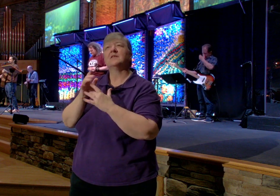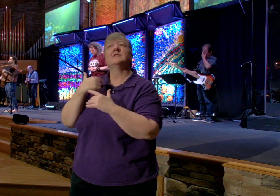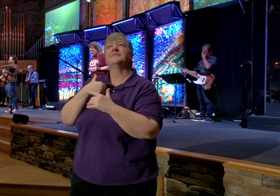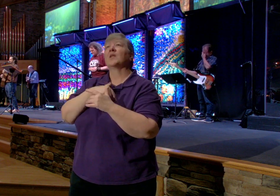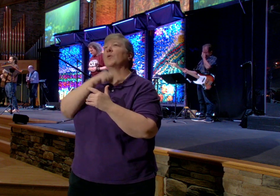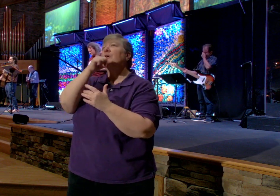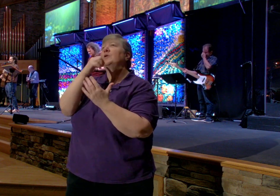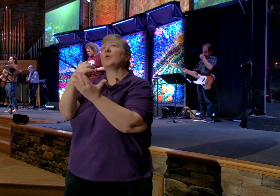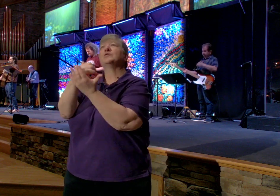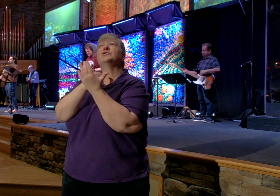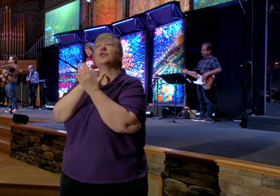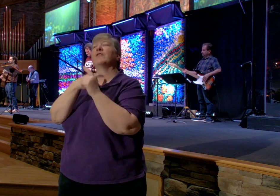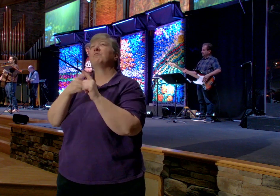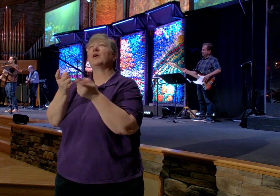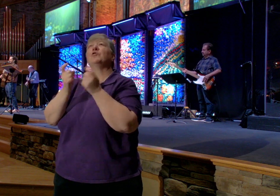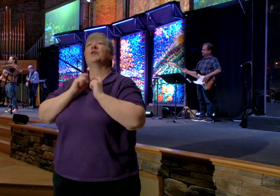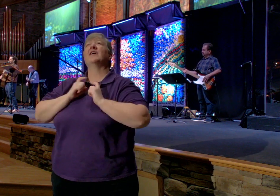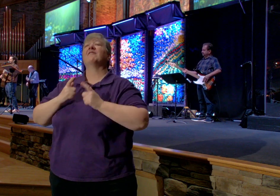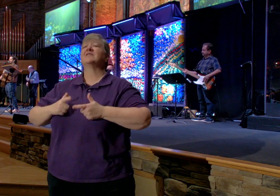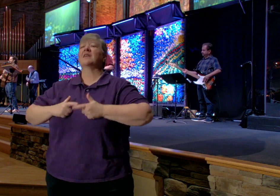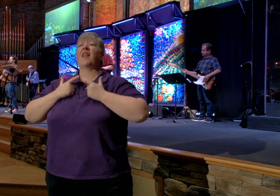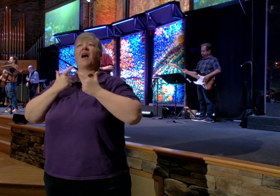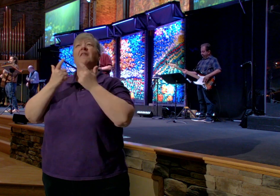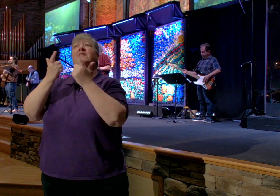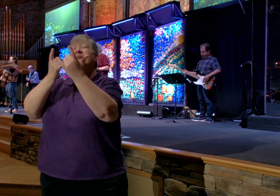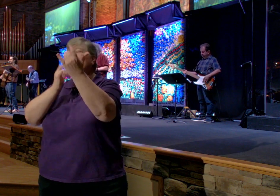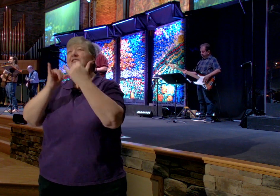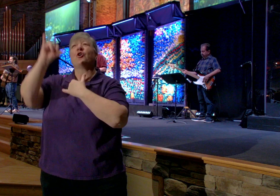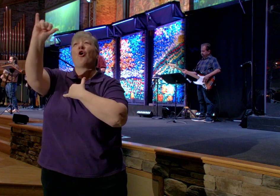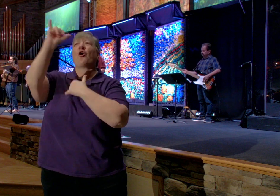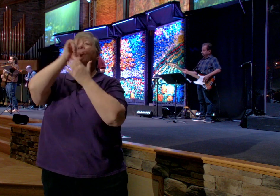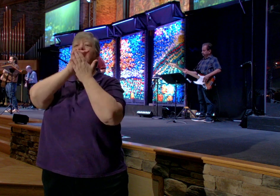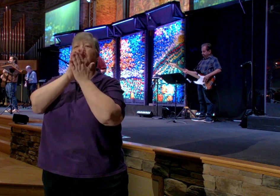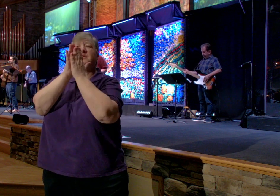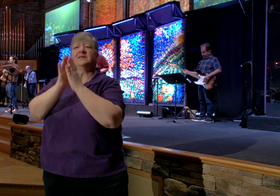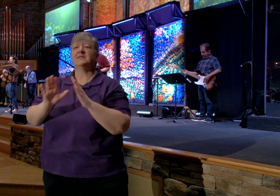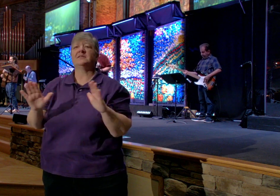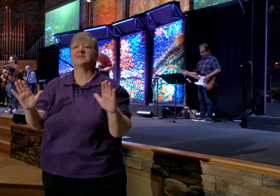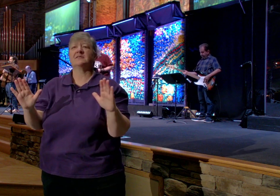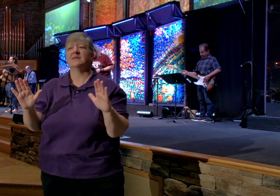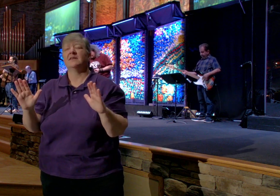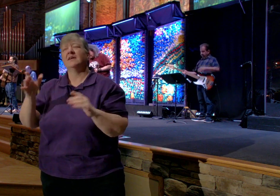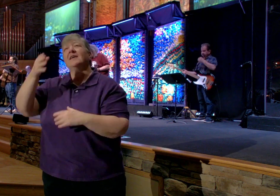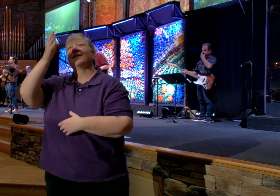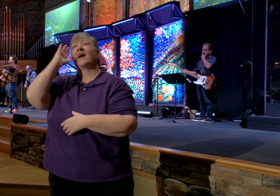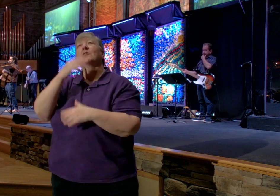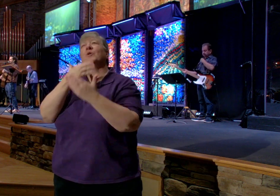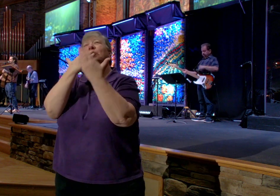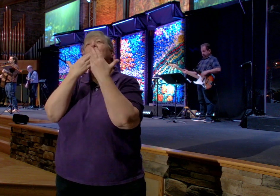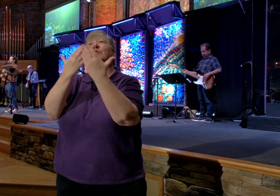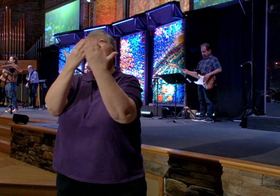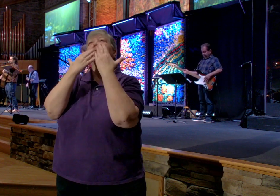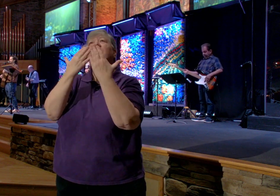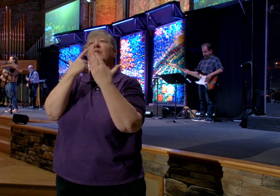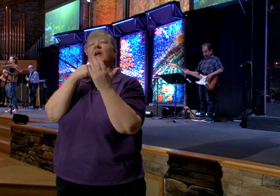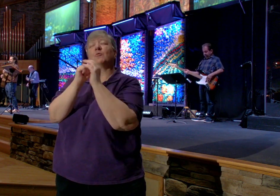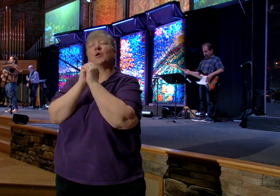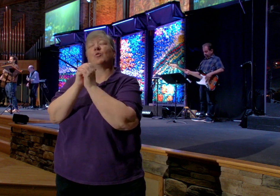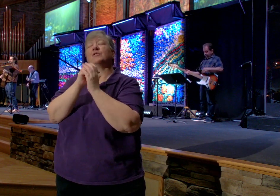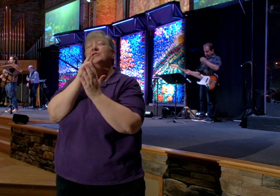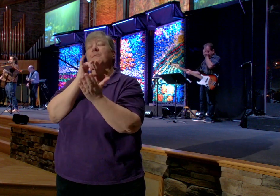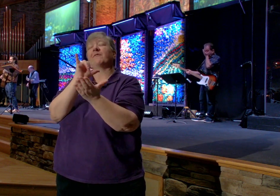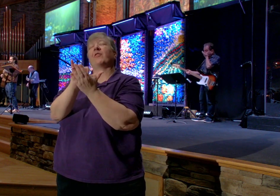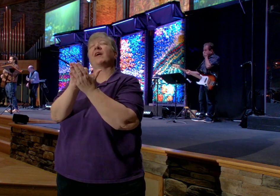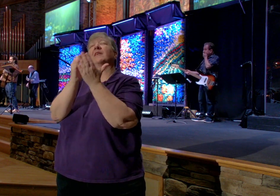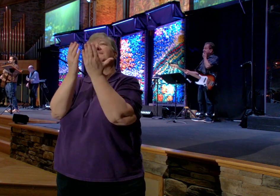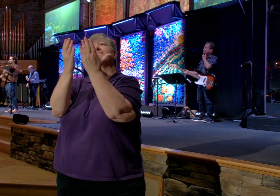Yeah, we do not deserve us. You give us a life of happiness. You give us an eternity of peace. And God, we are grateful for that. We worship you